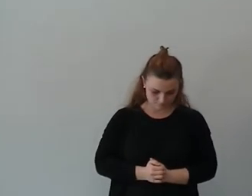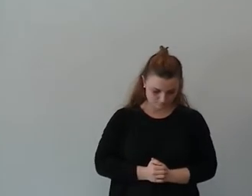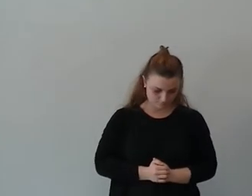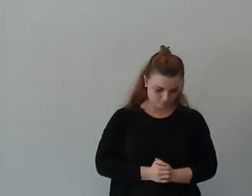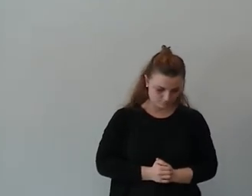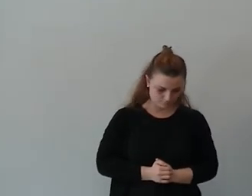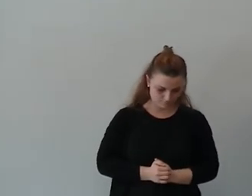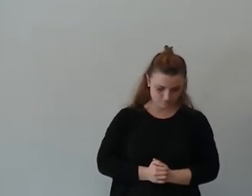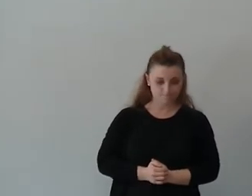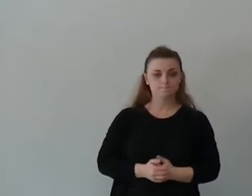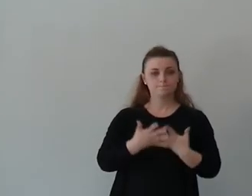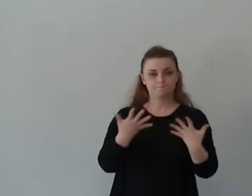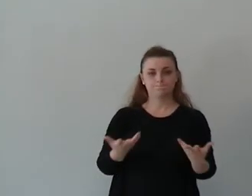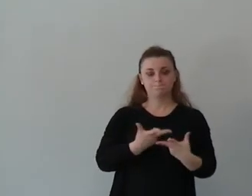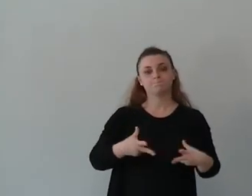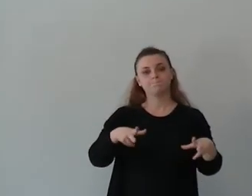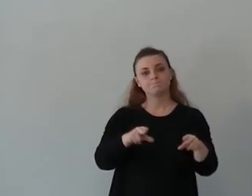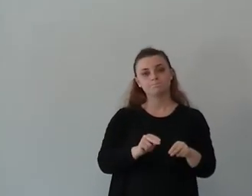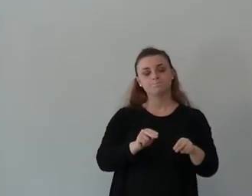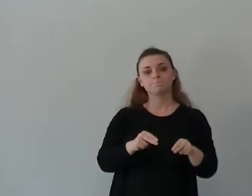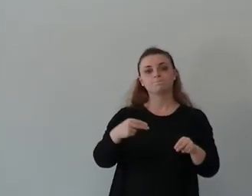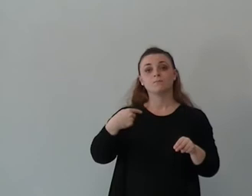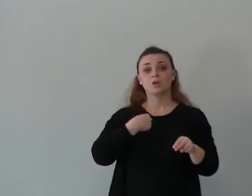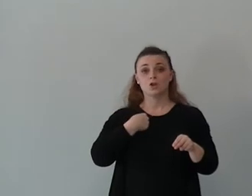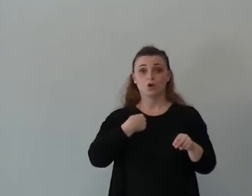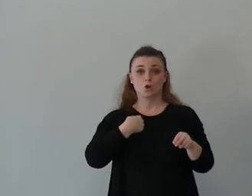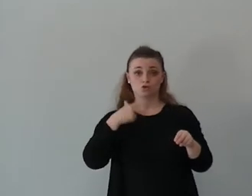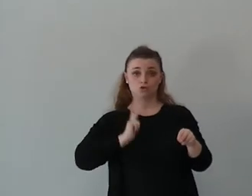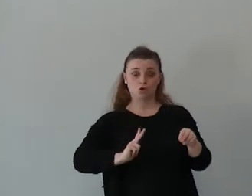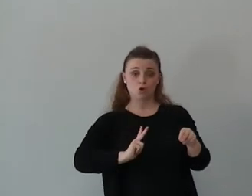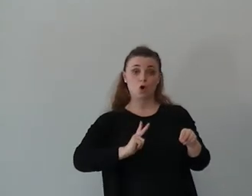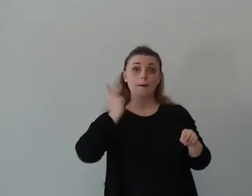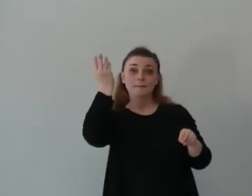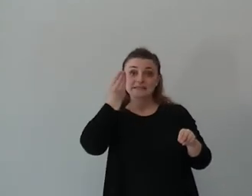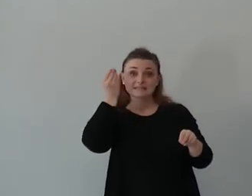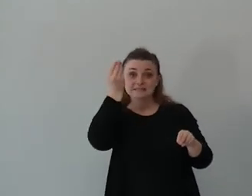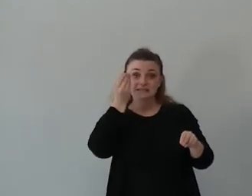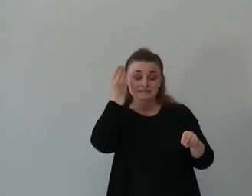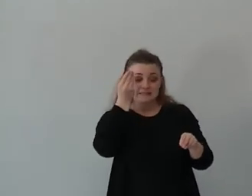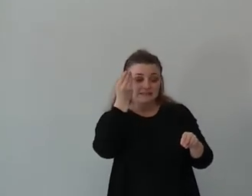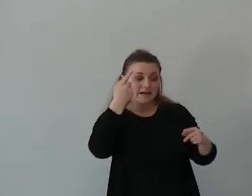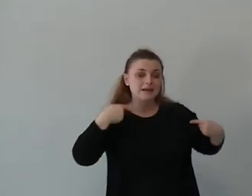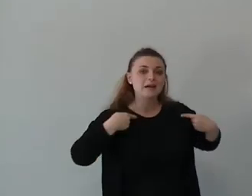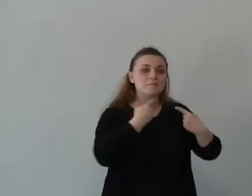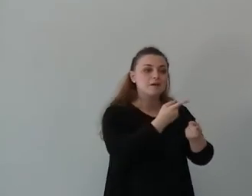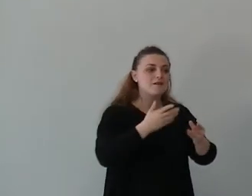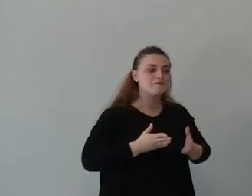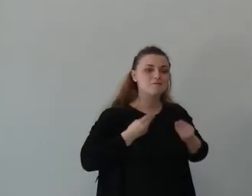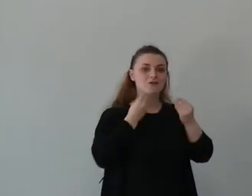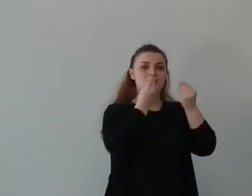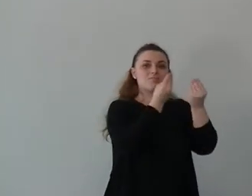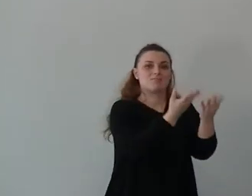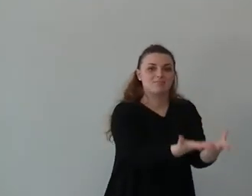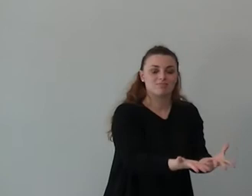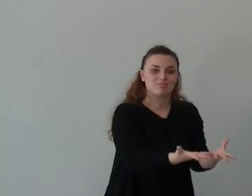heart. Infatti io so i pensieri che avete per voi, dice il Signore, pensieri di pace e non di male, per darvi un